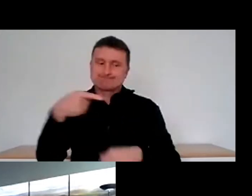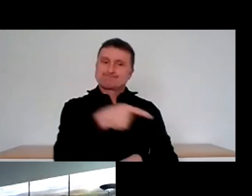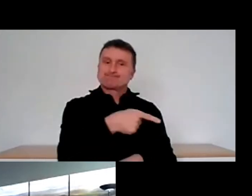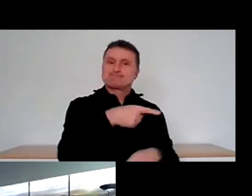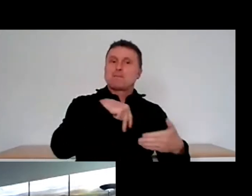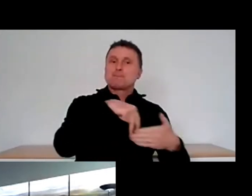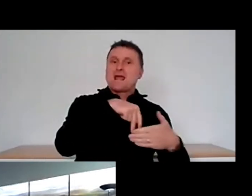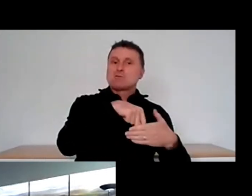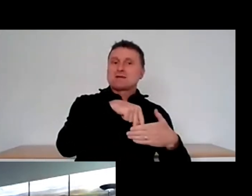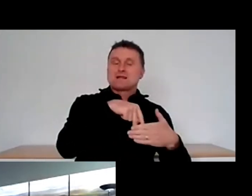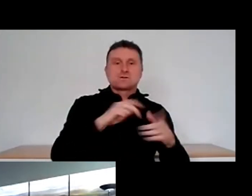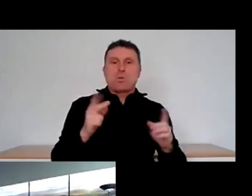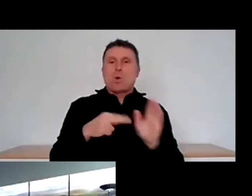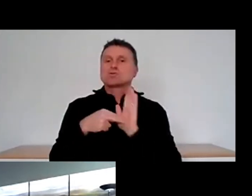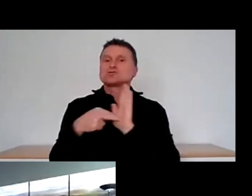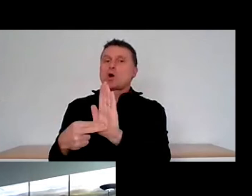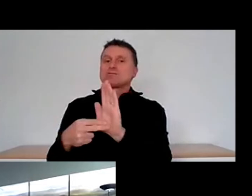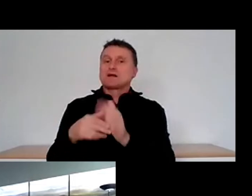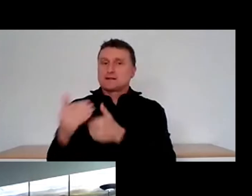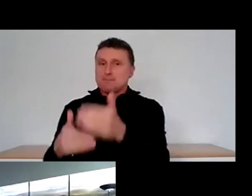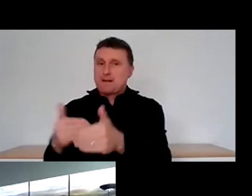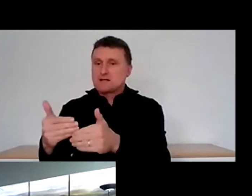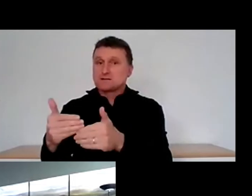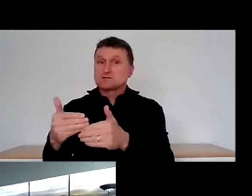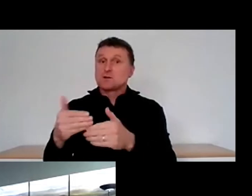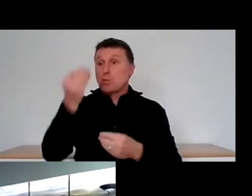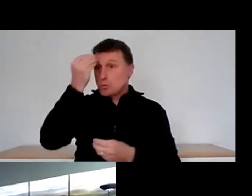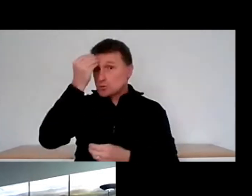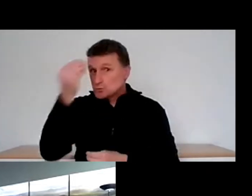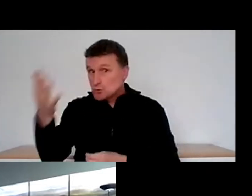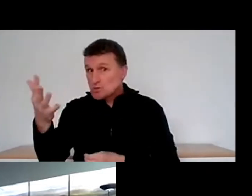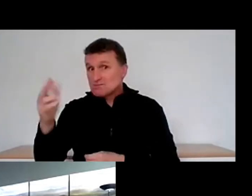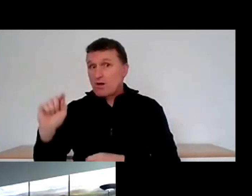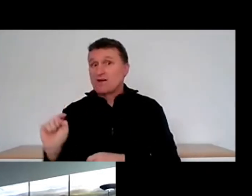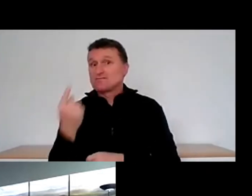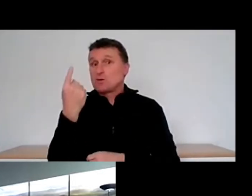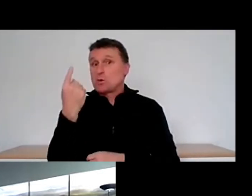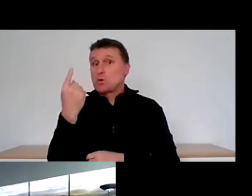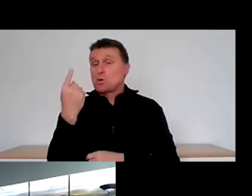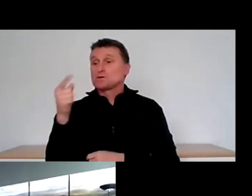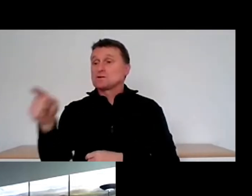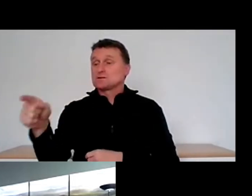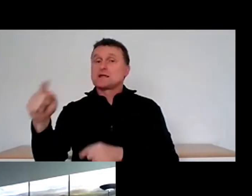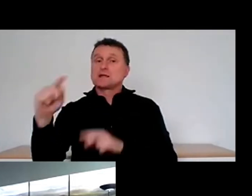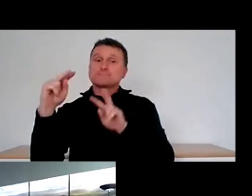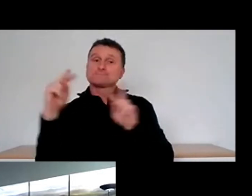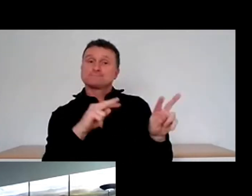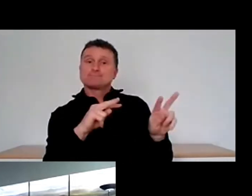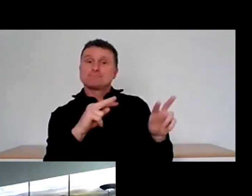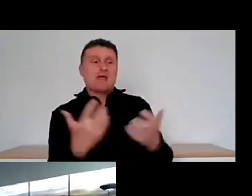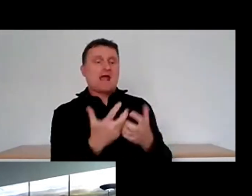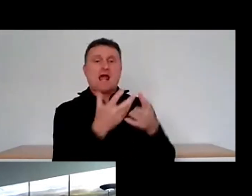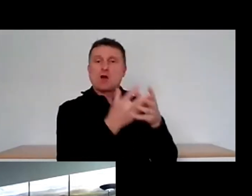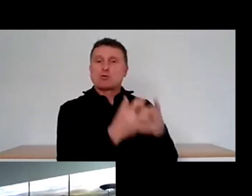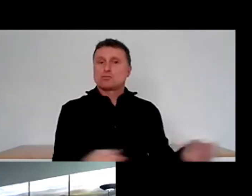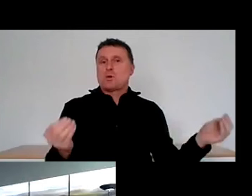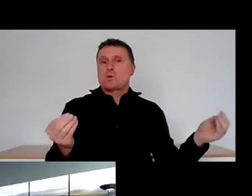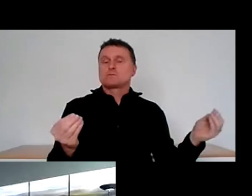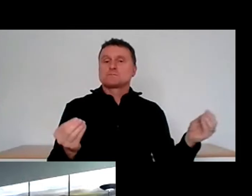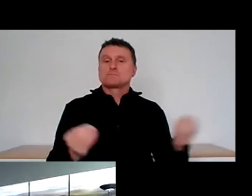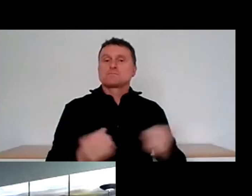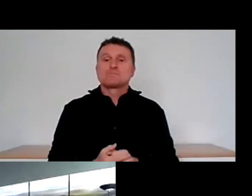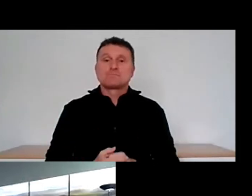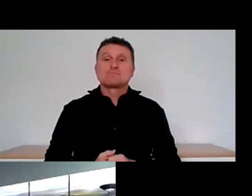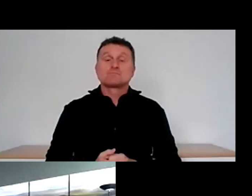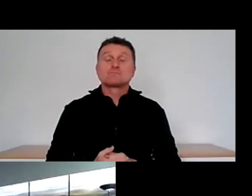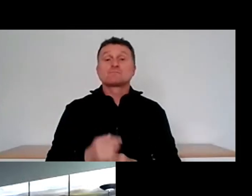look at the next step, which is removing them. So I'm going to go into this in the second wee blurb that I do in about